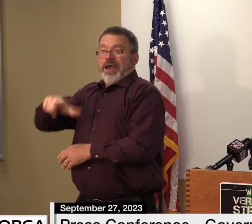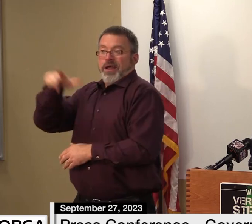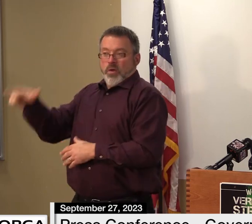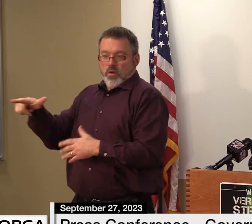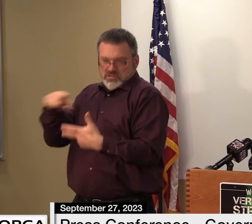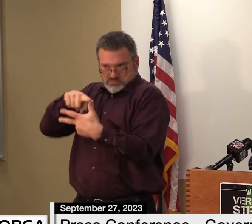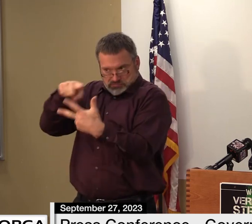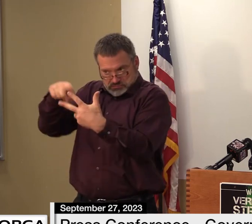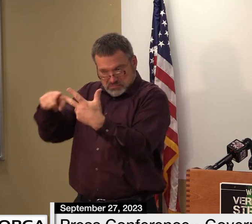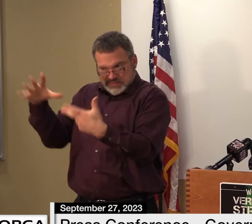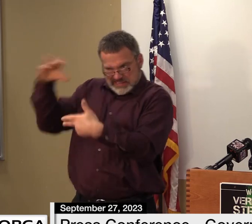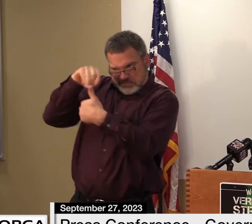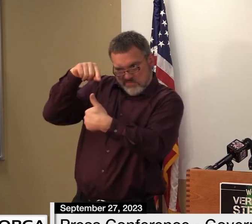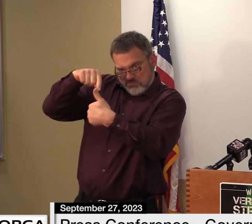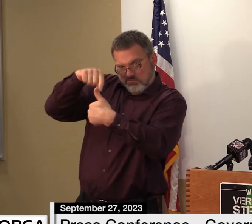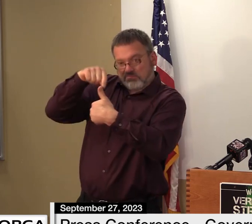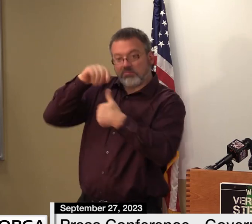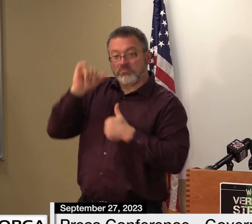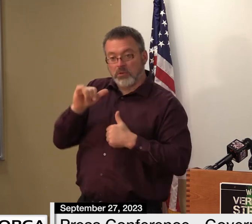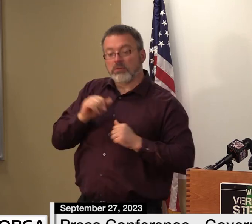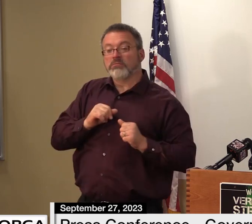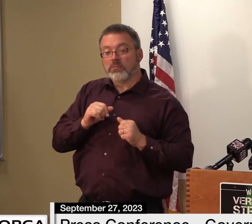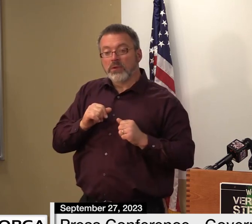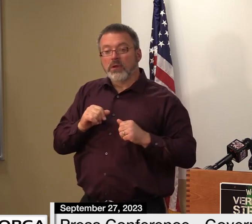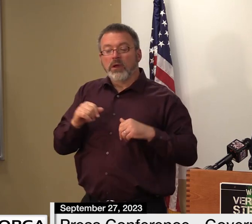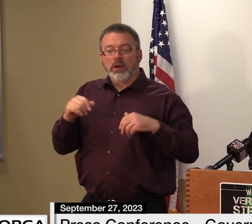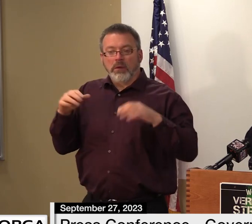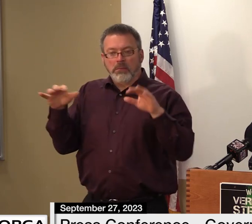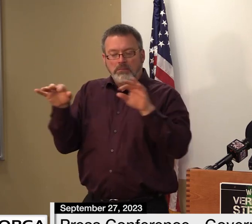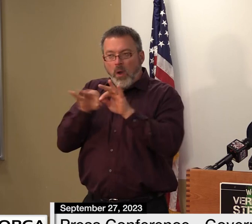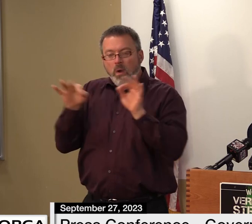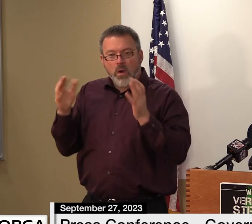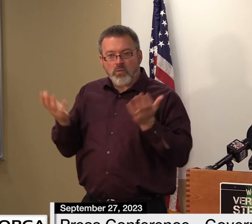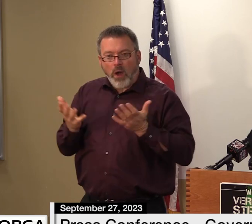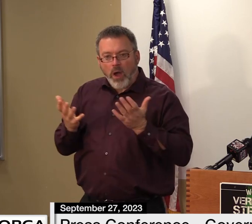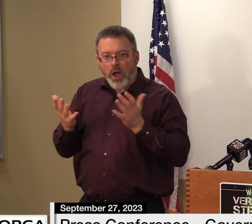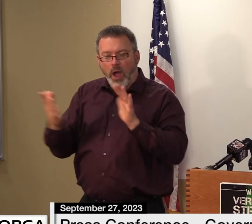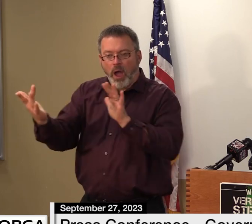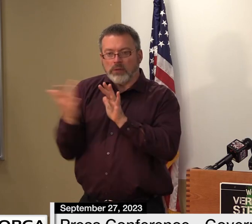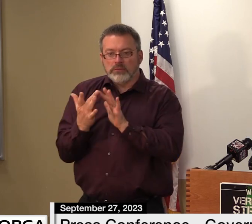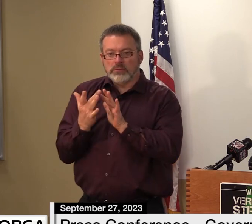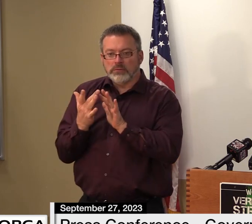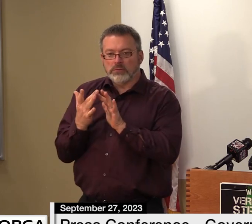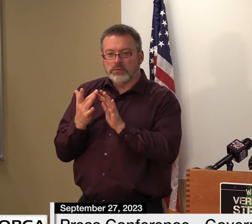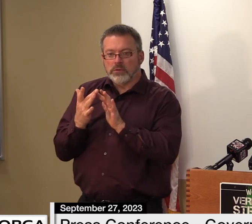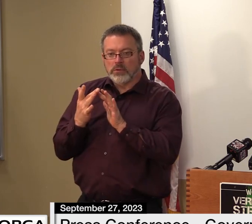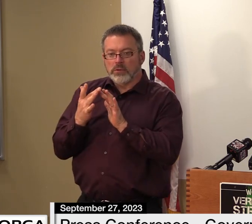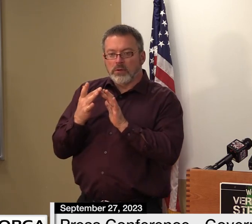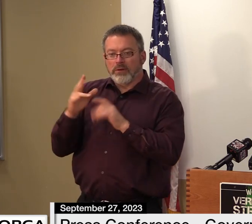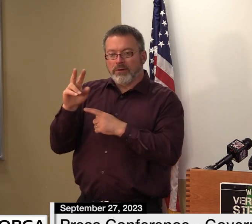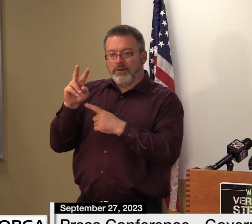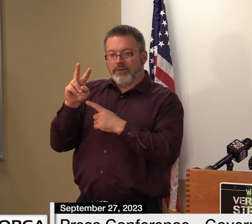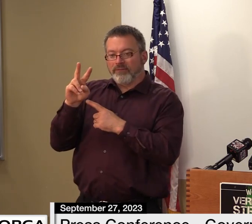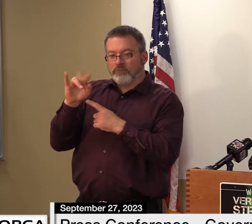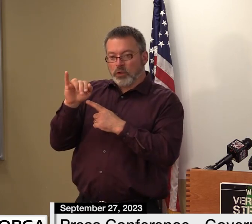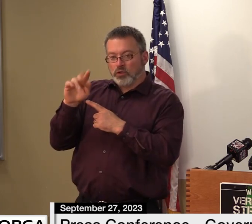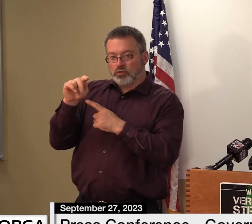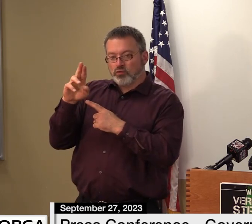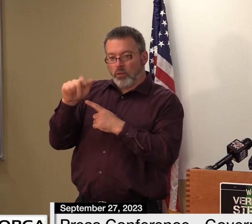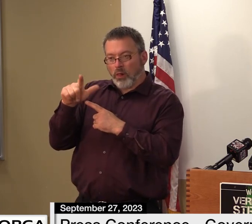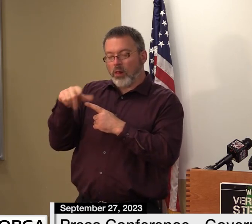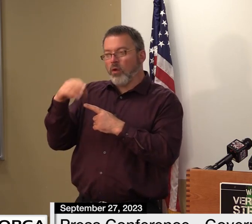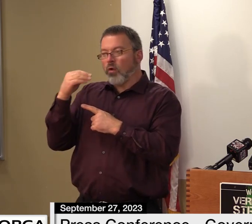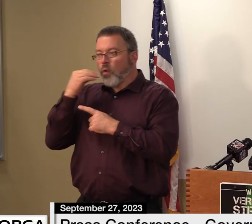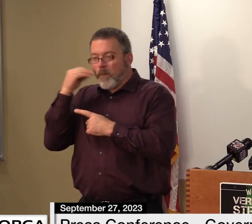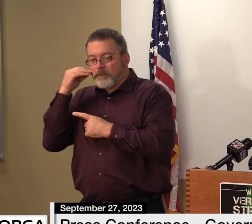offering contacts through Efficiency Vermont's team to do virtual home energy visits, where very simply you can